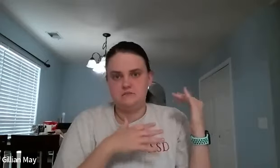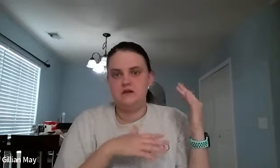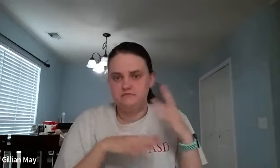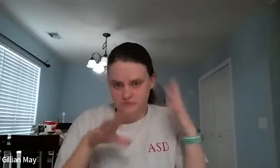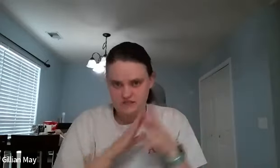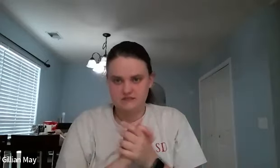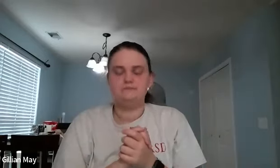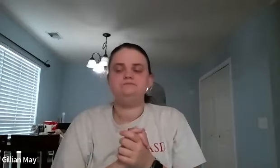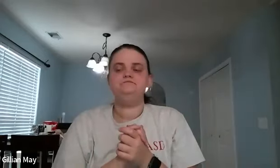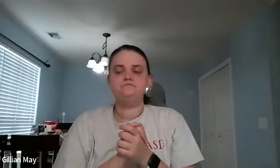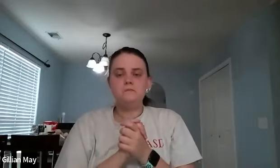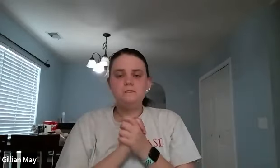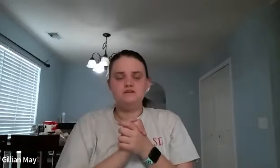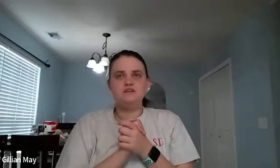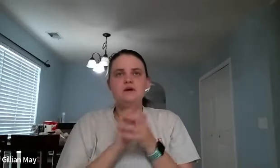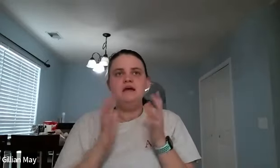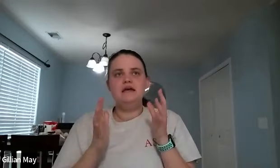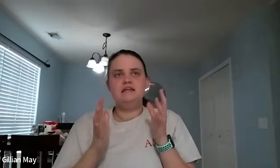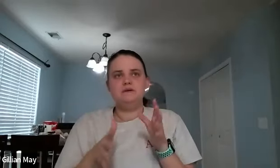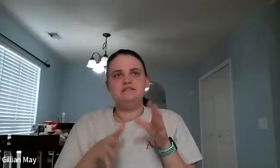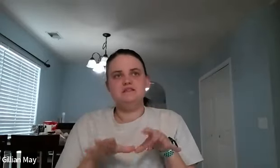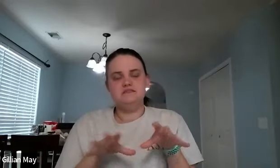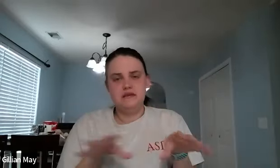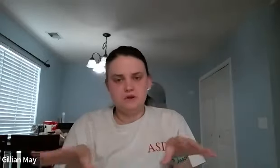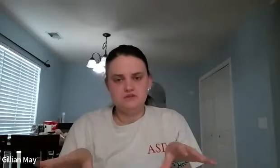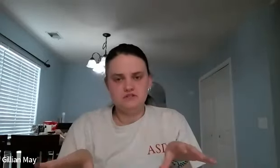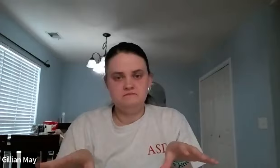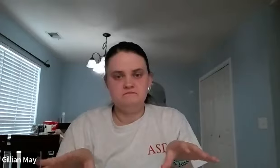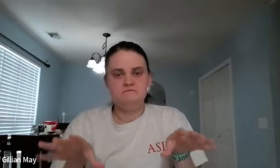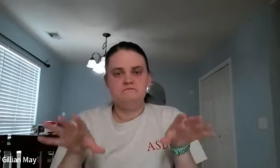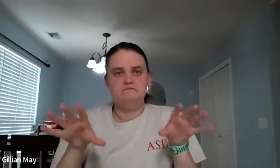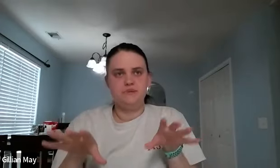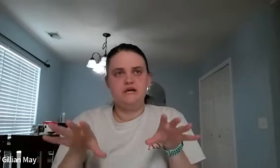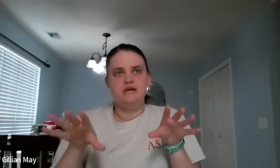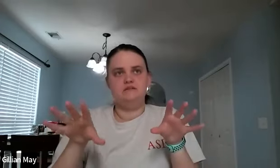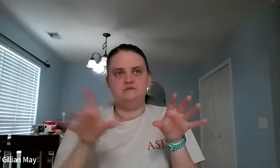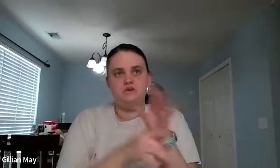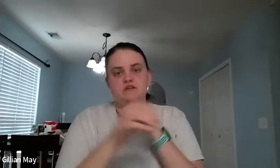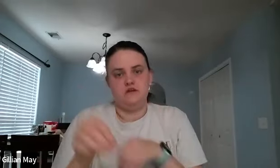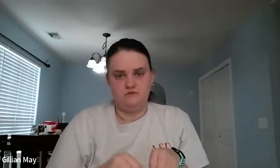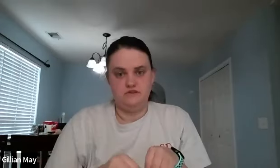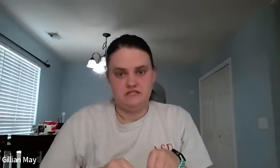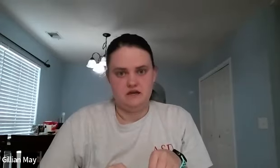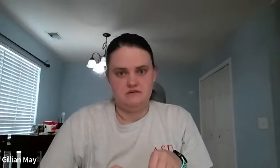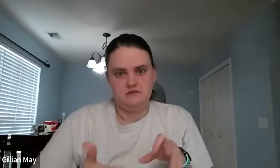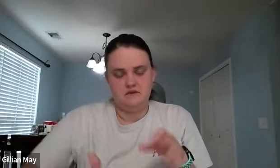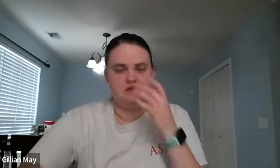month, those things. So it's basically the same motion, but with the sign, if that makes